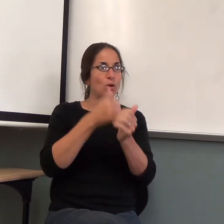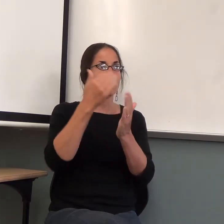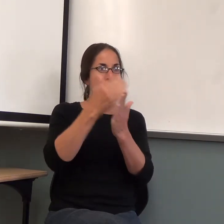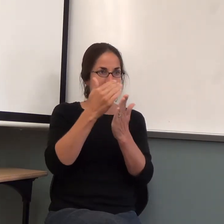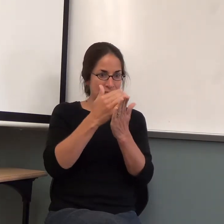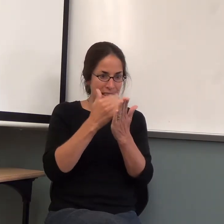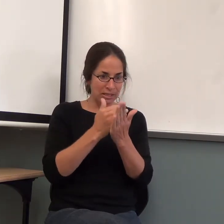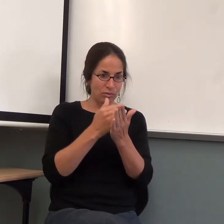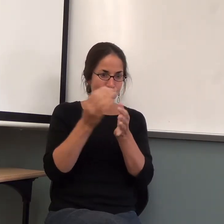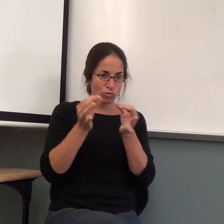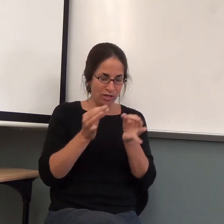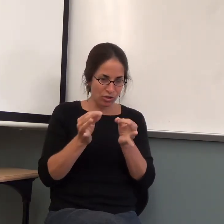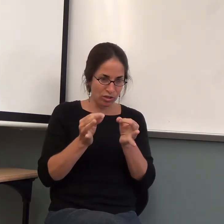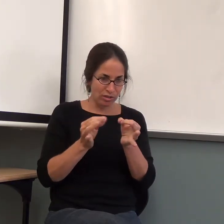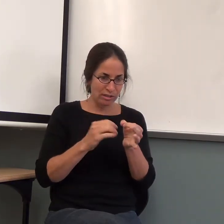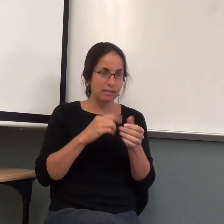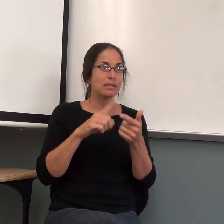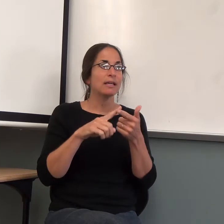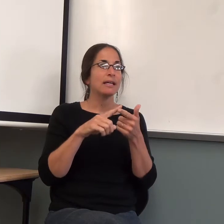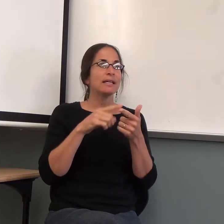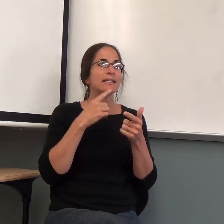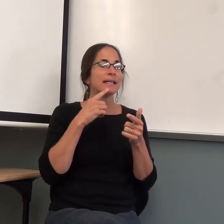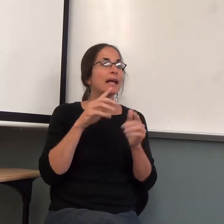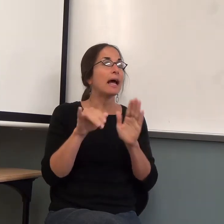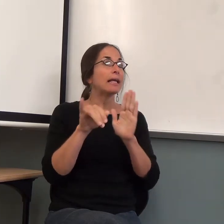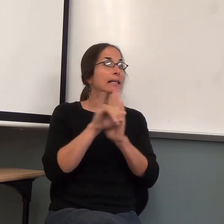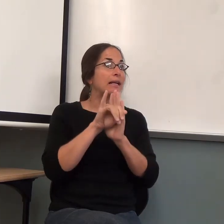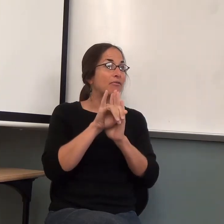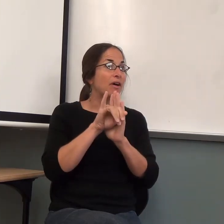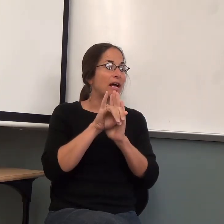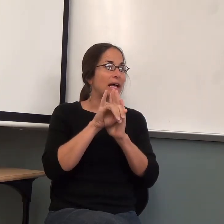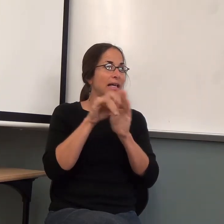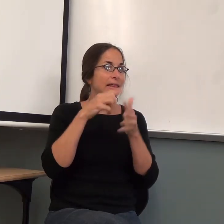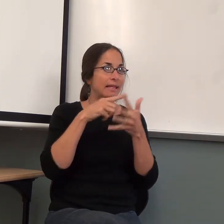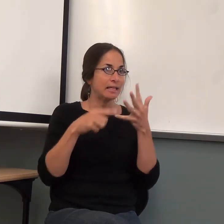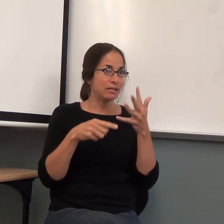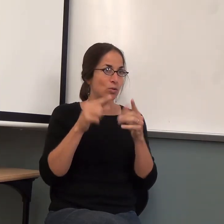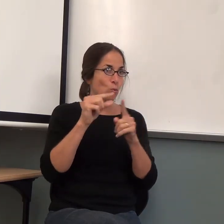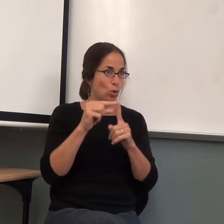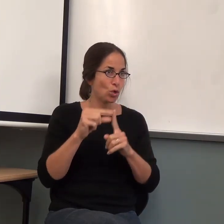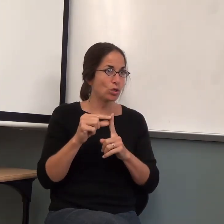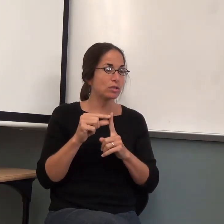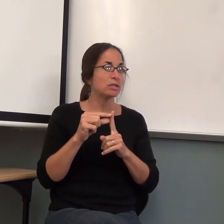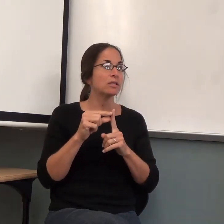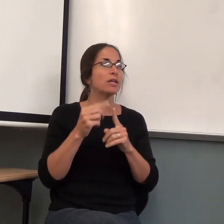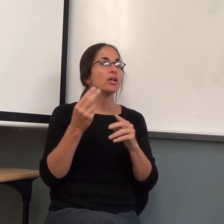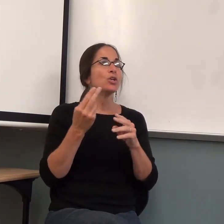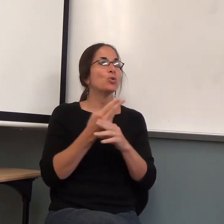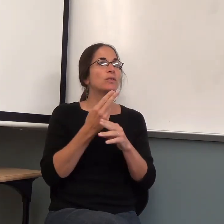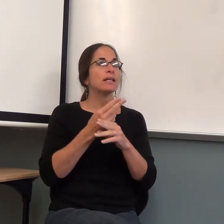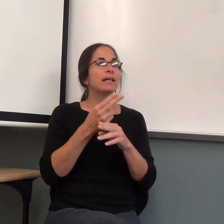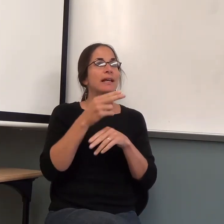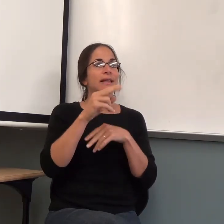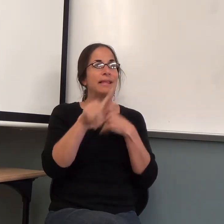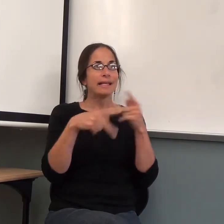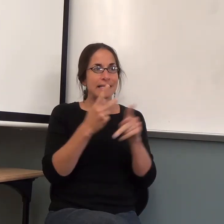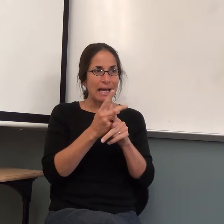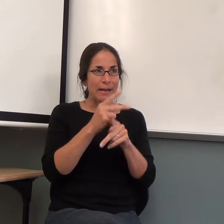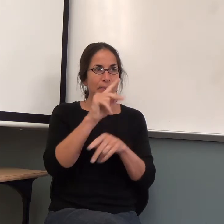straightforward. Then it says, identify the following words by the type of word. Noun,